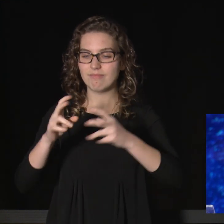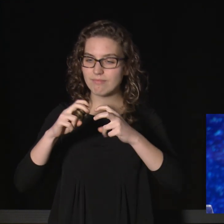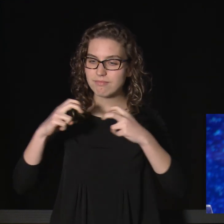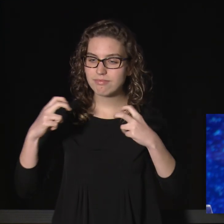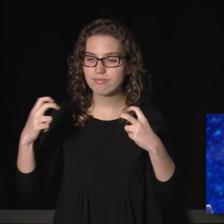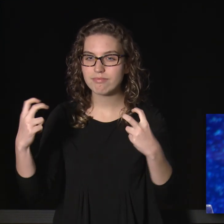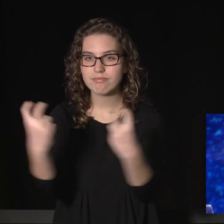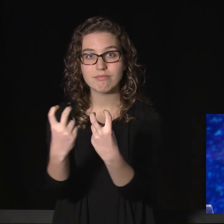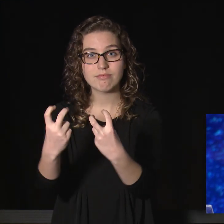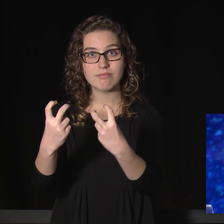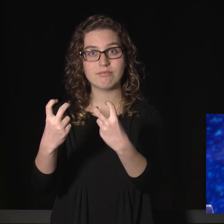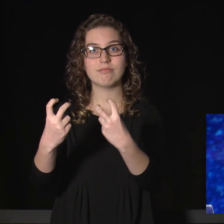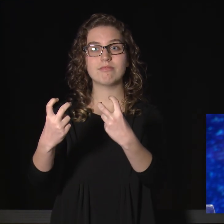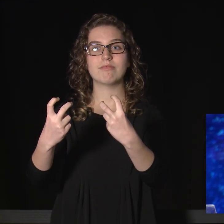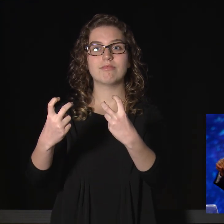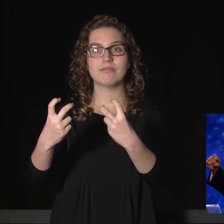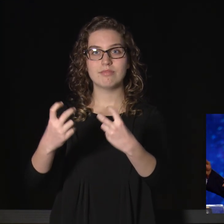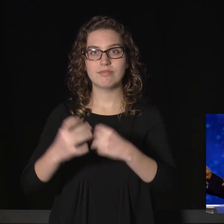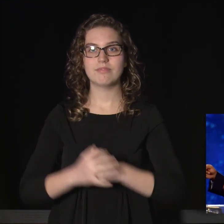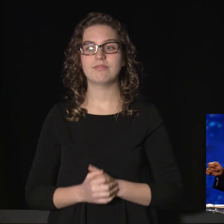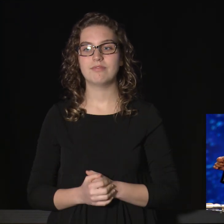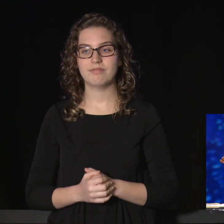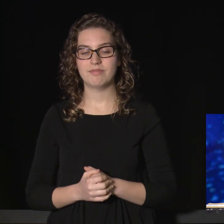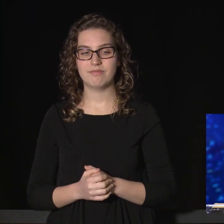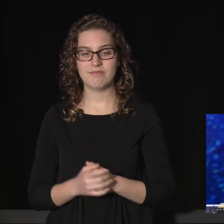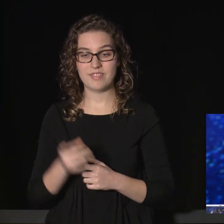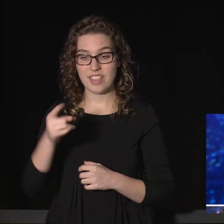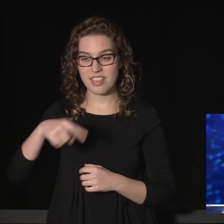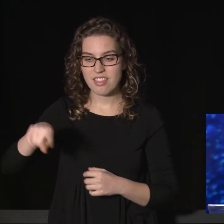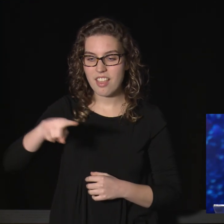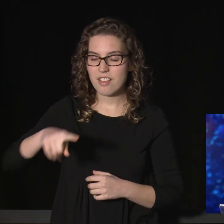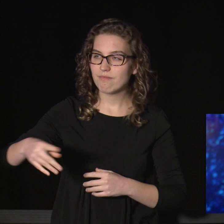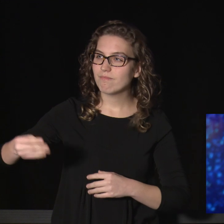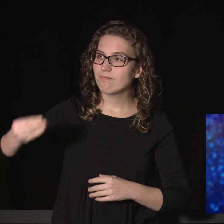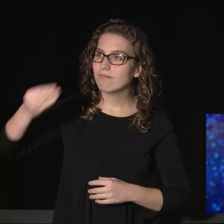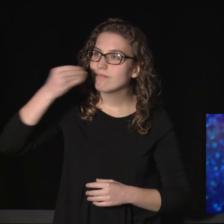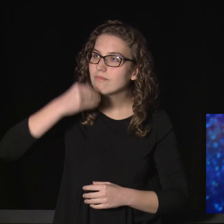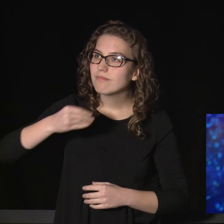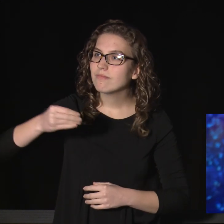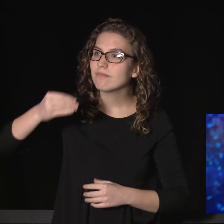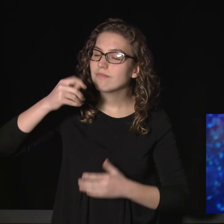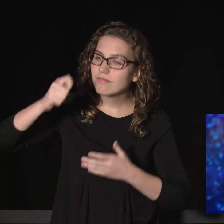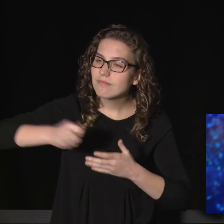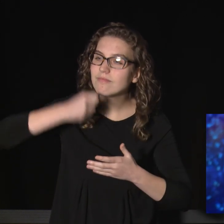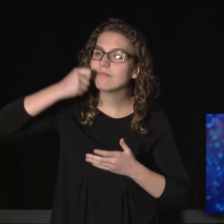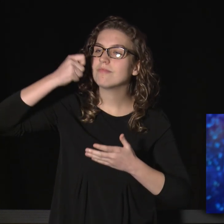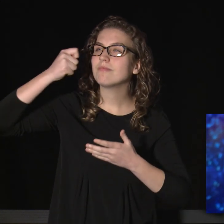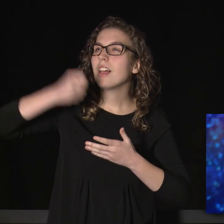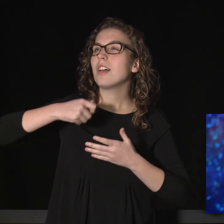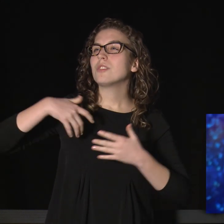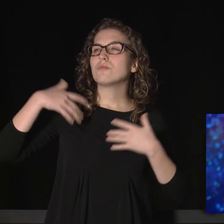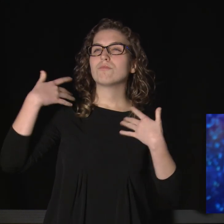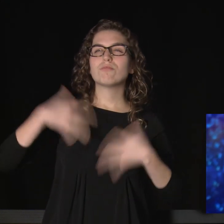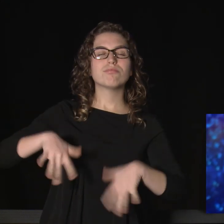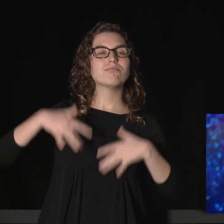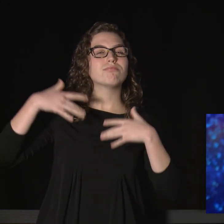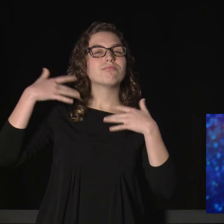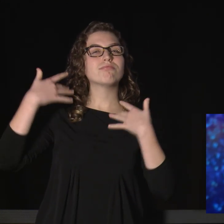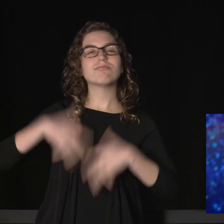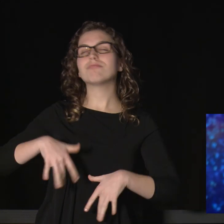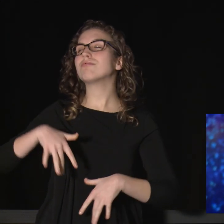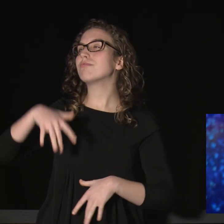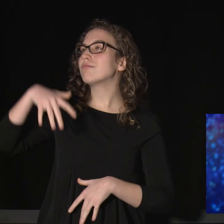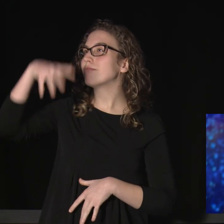are seated there around the table, they will take bite after bite, and everybody's going to say, Dad, this is